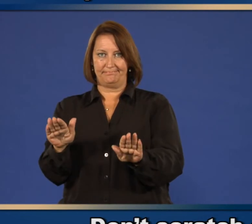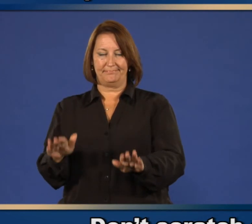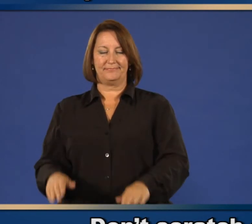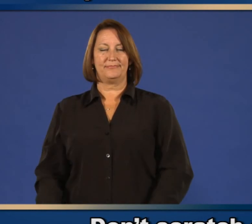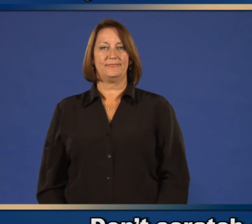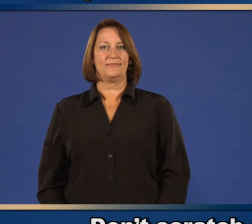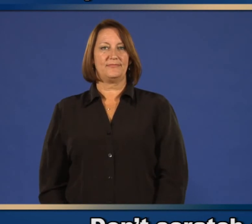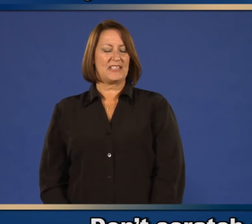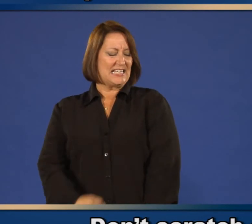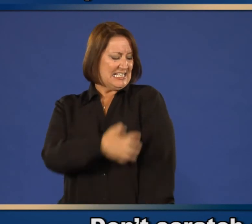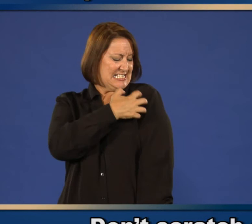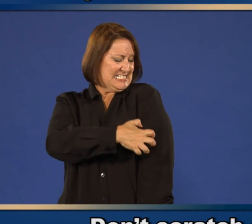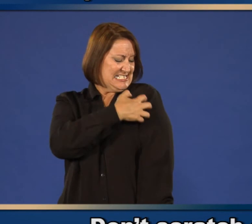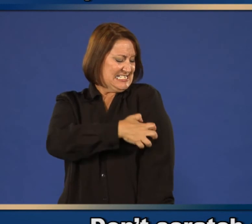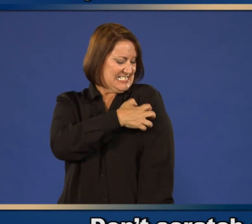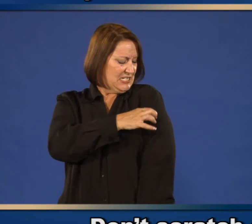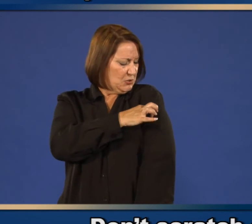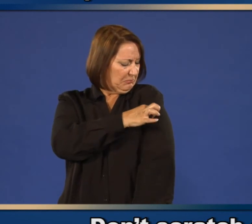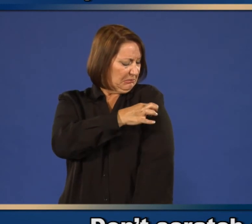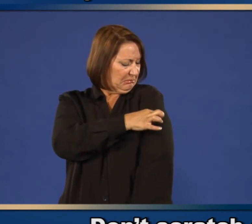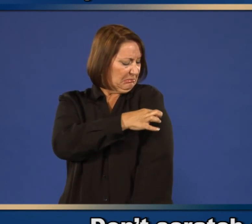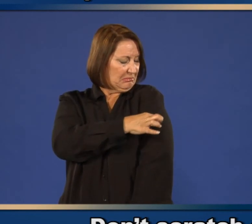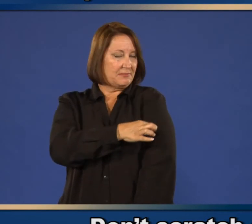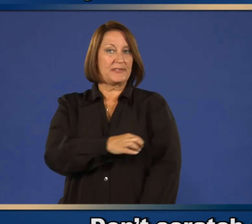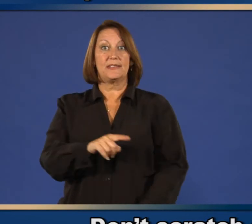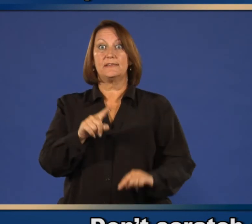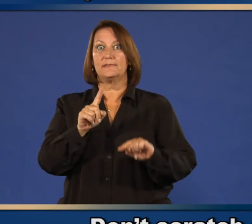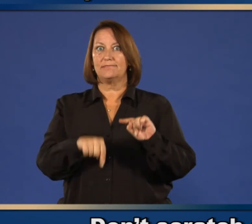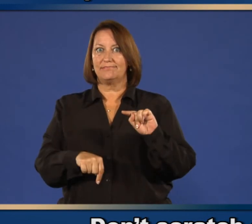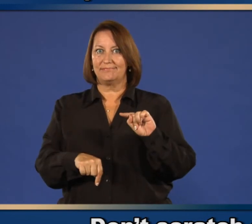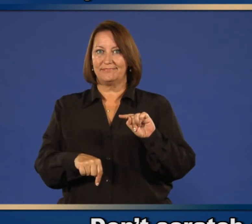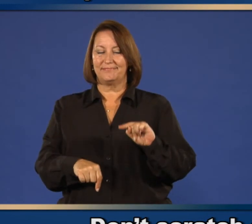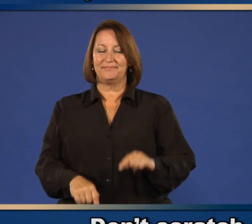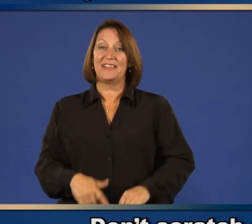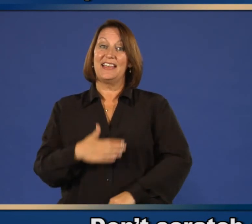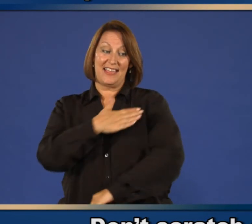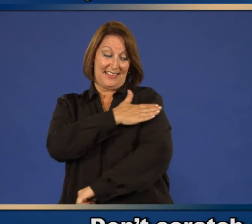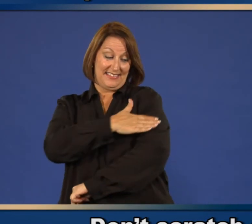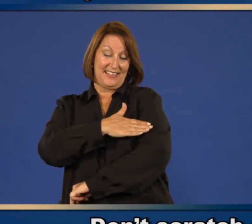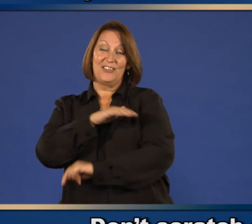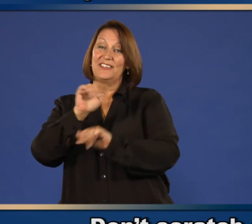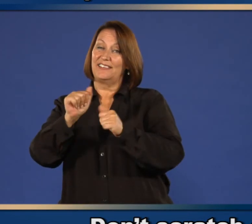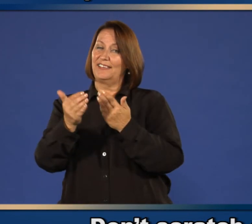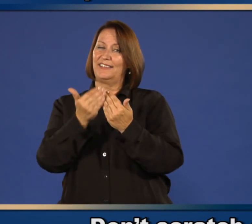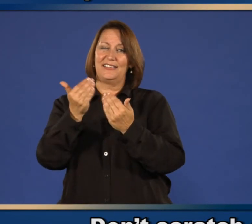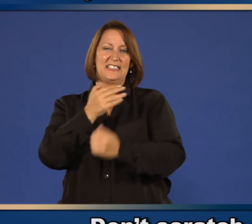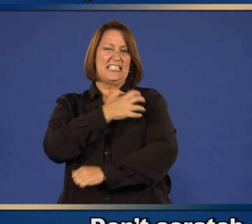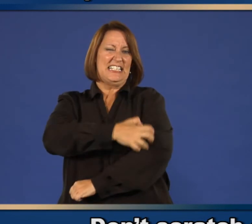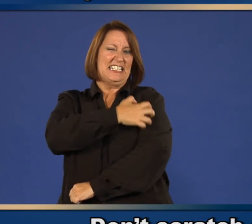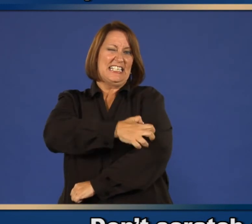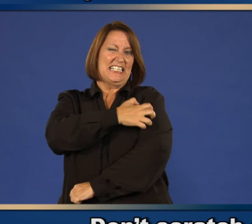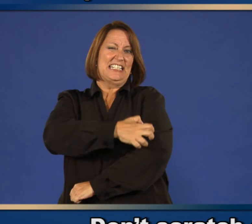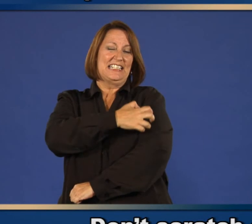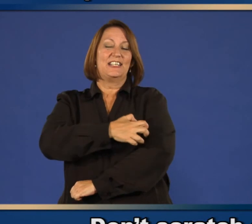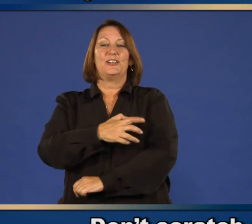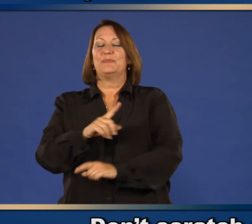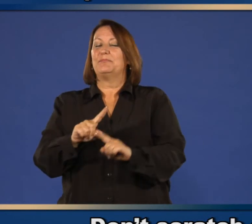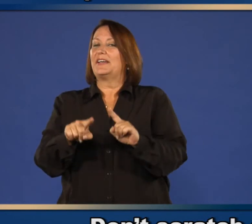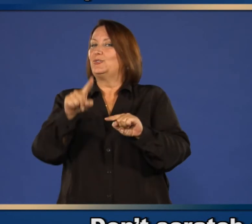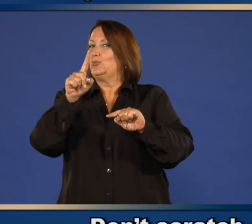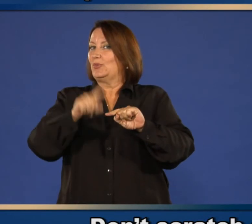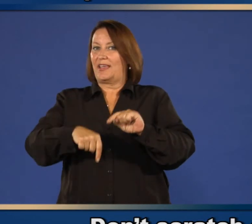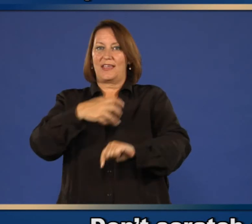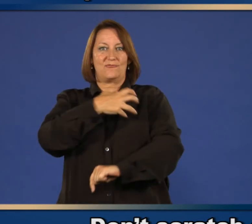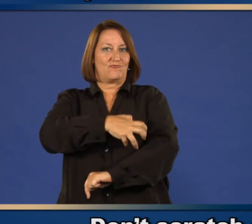Don't scratch or pick at the scab. The vaccination site can become very itchy, but you